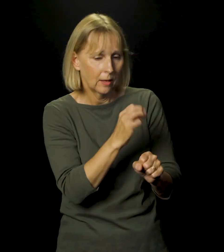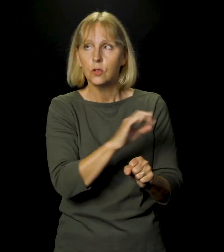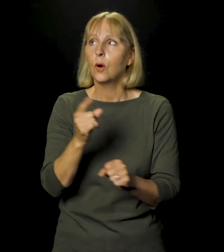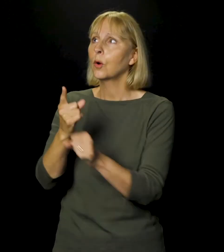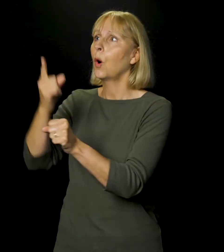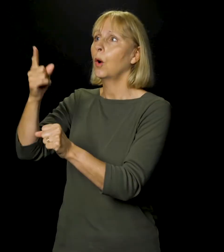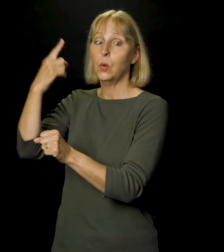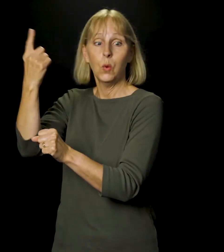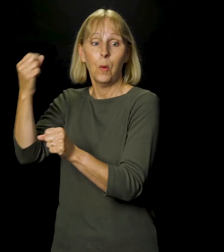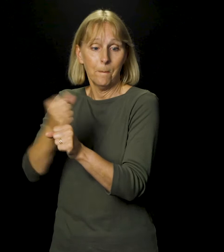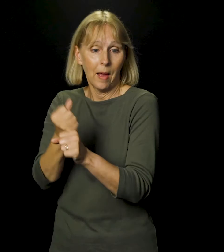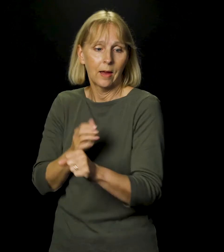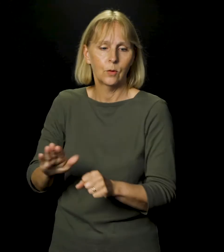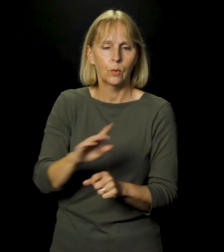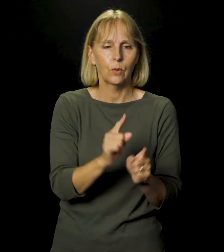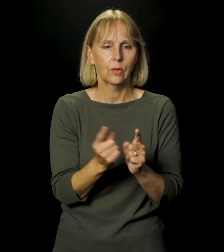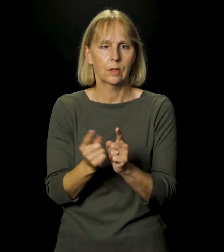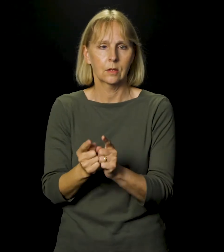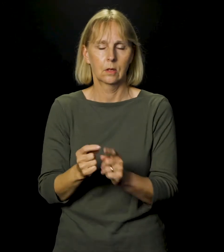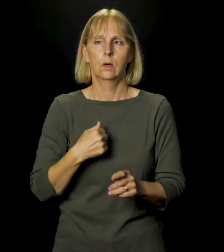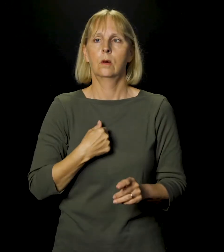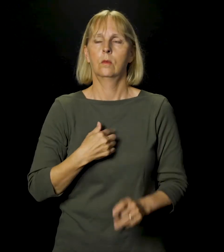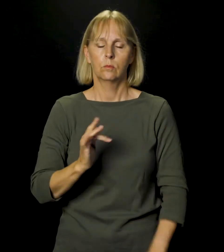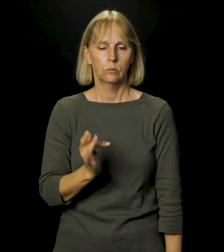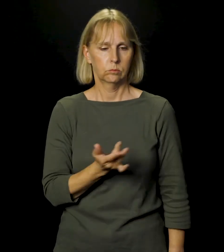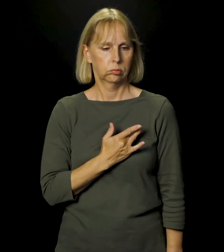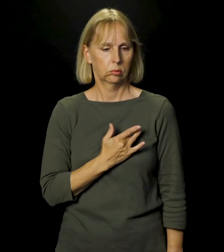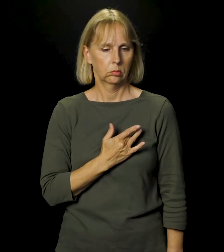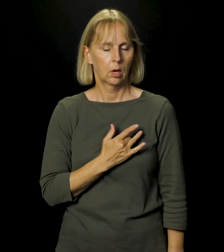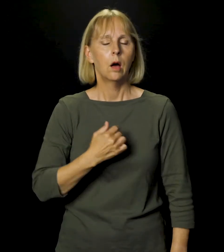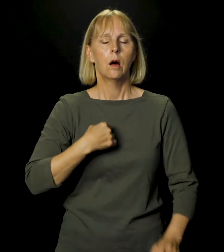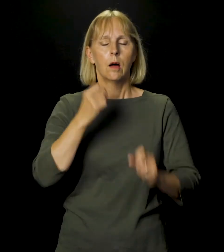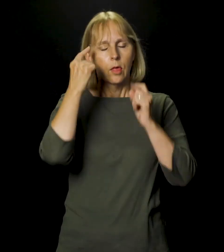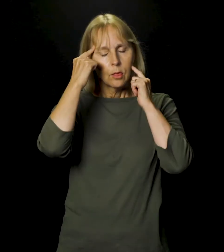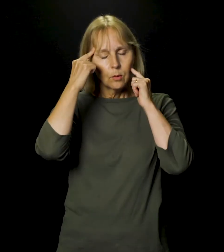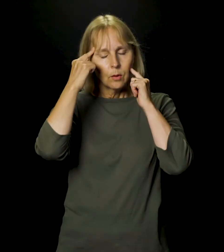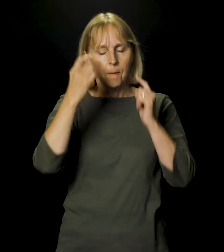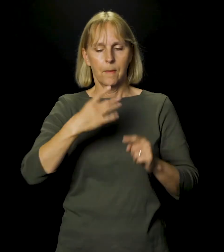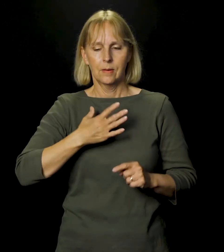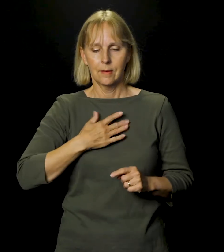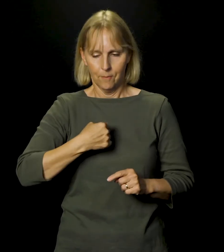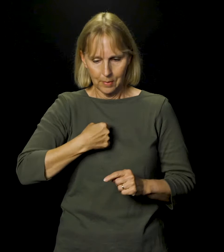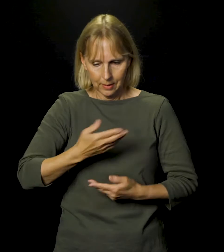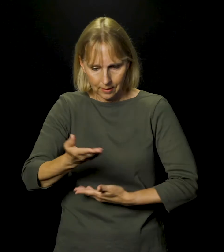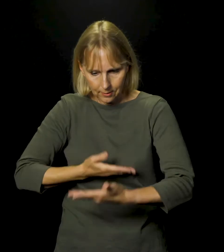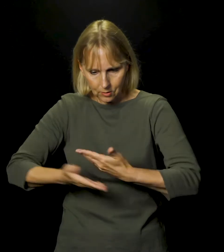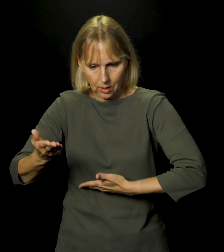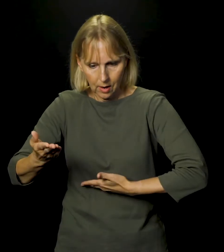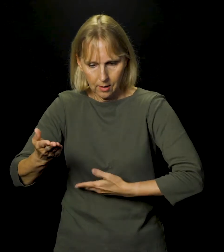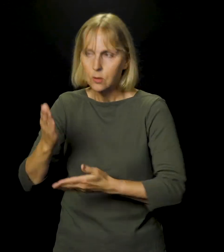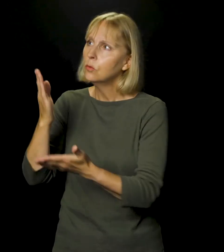felt that moment of conviction where I read that. Have I exchanged the truth about God for a half-truth or a